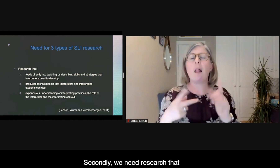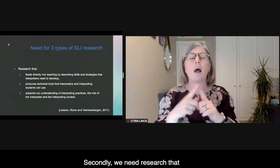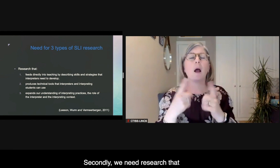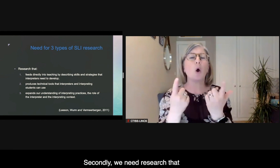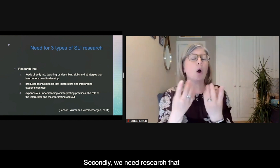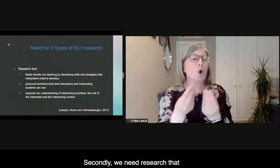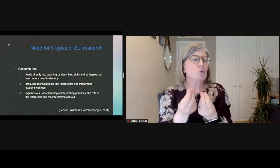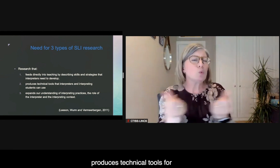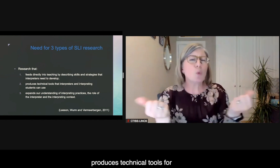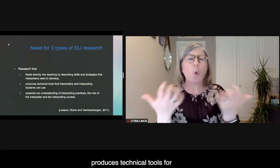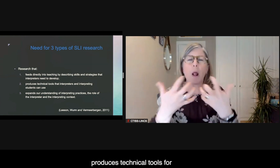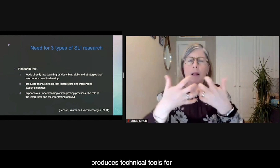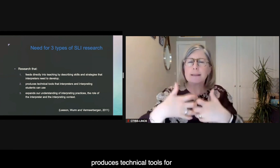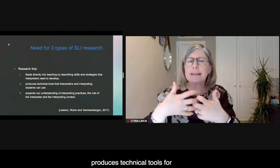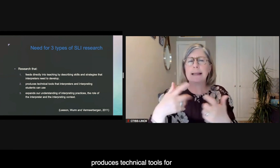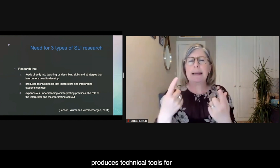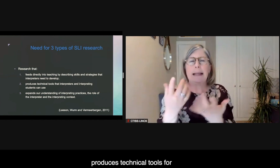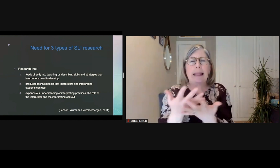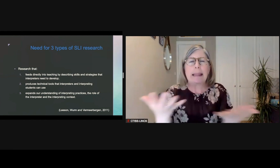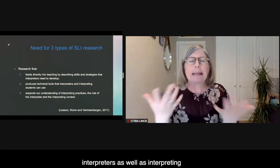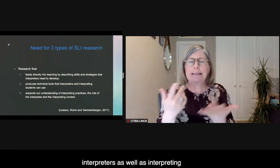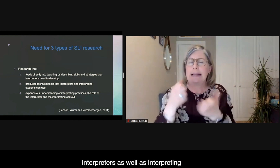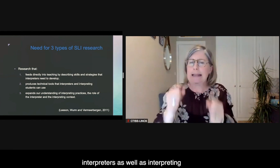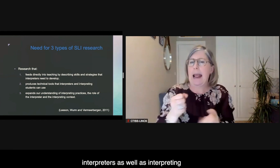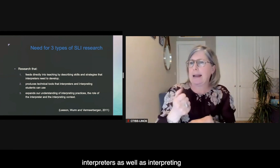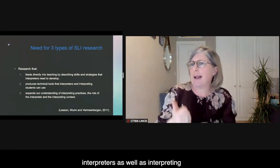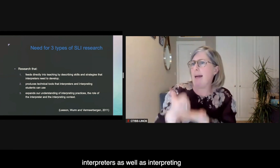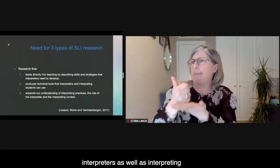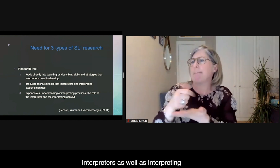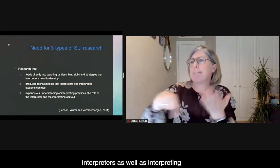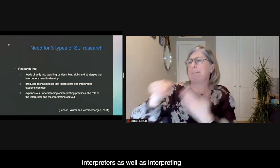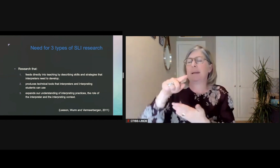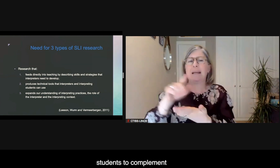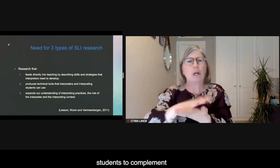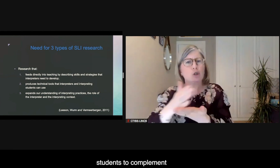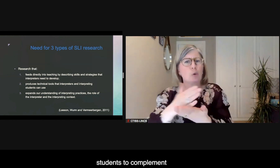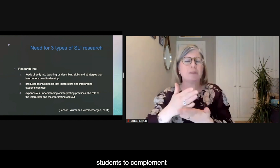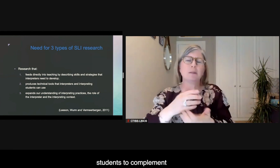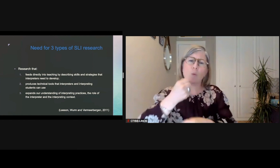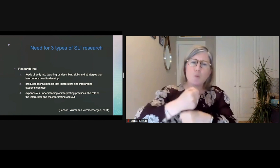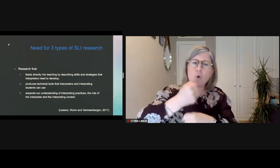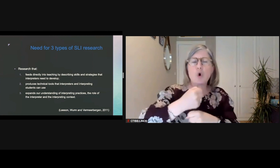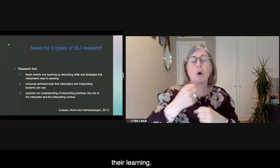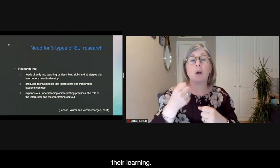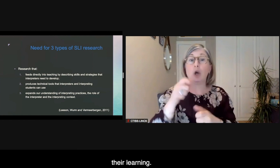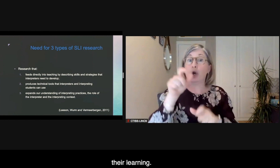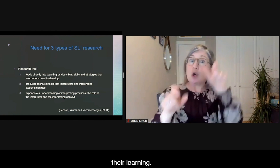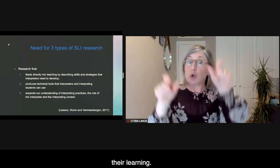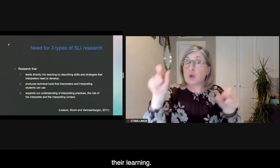Secondly, we need research that produces technical tools for interpreters, as well as interpreting students, to complement their learning.